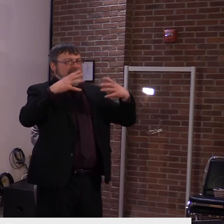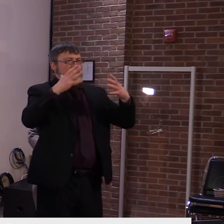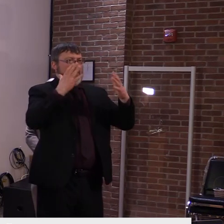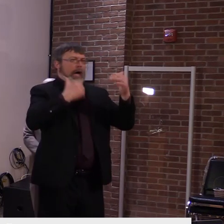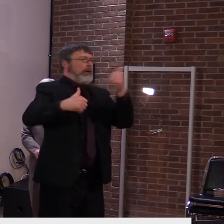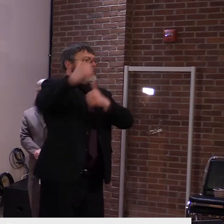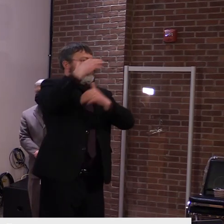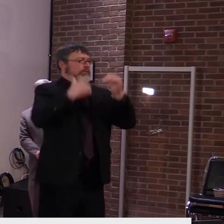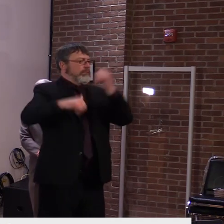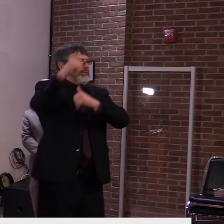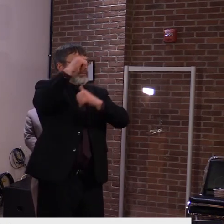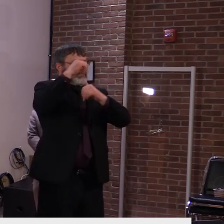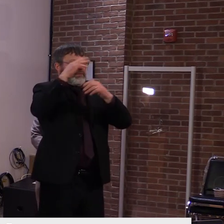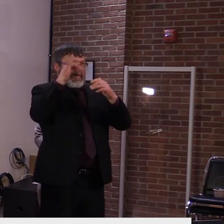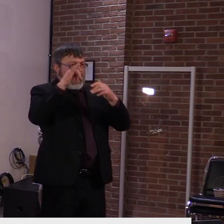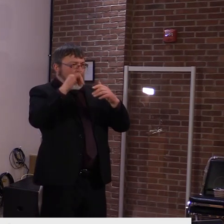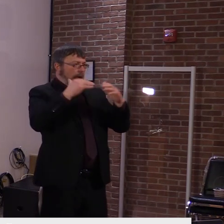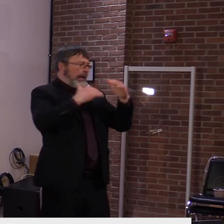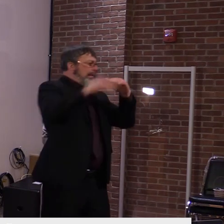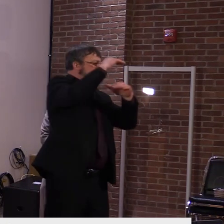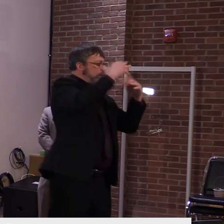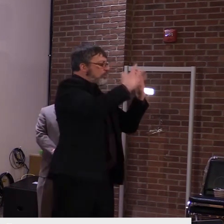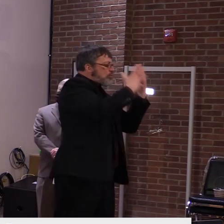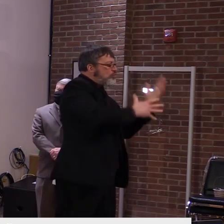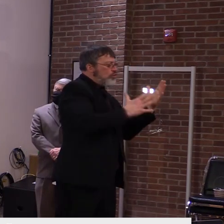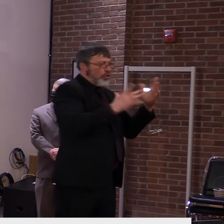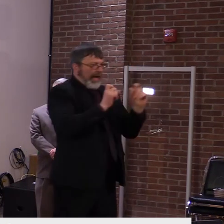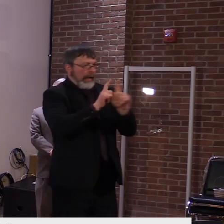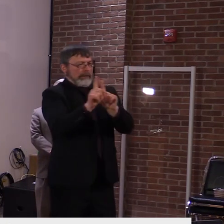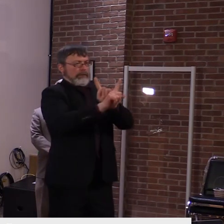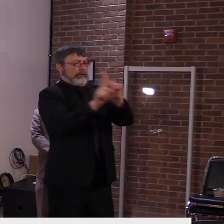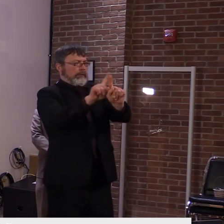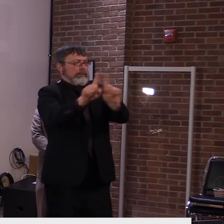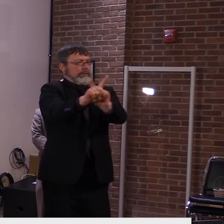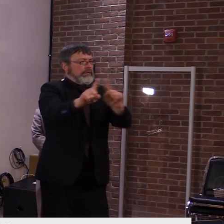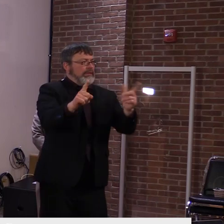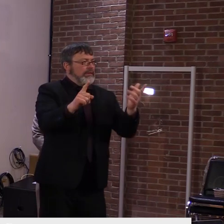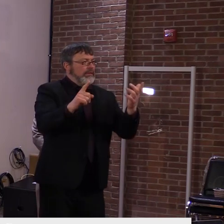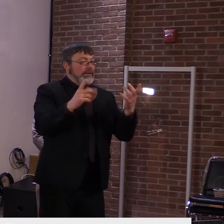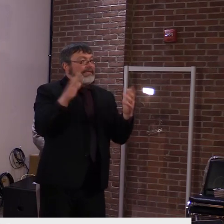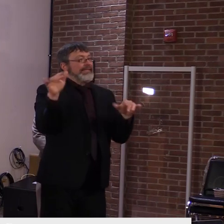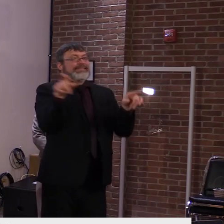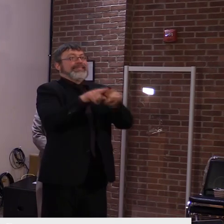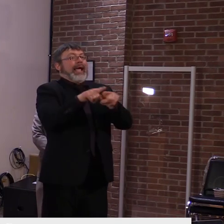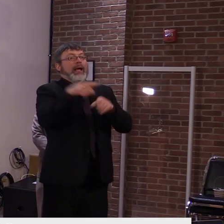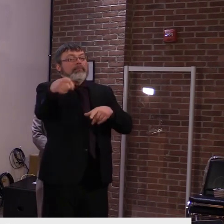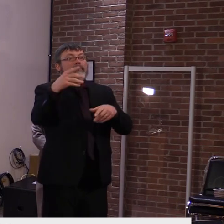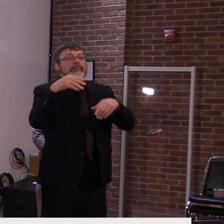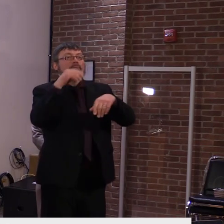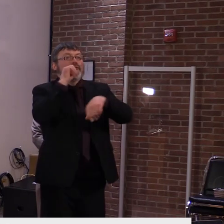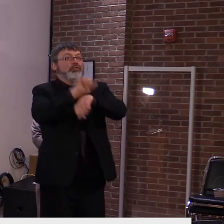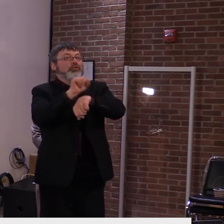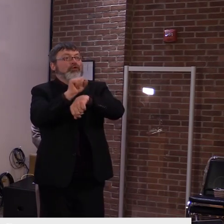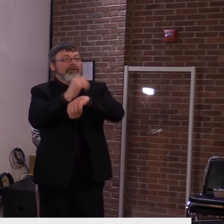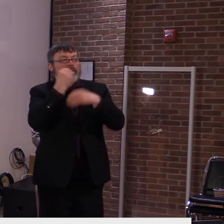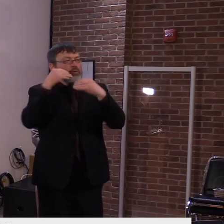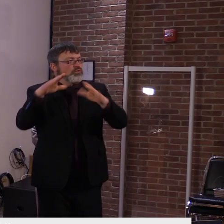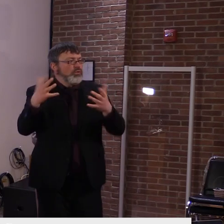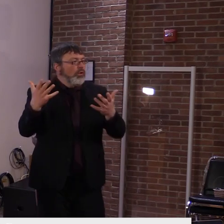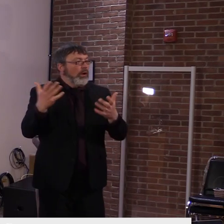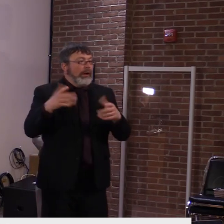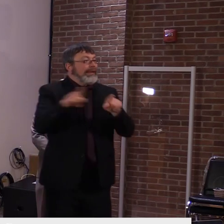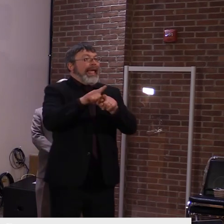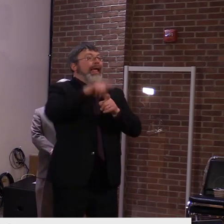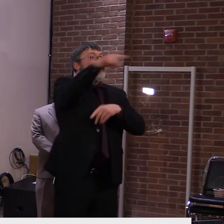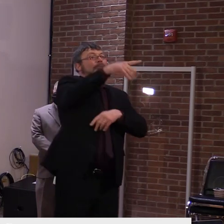like, you know, 37,000 doses for those on the front lines. We've had those from the agricultural community who feel